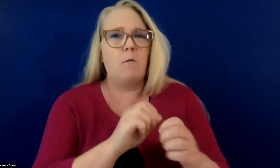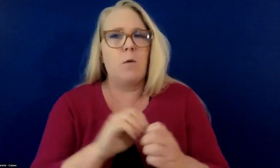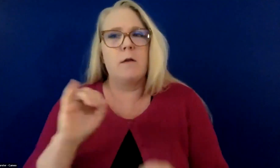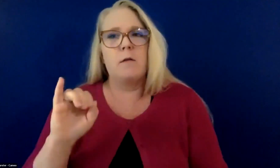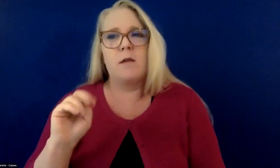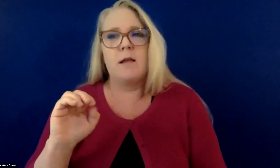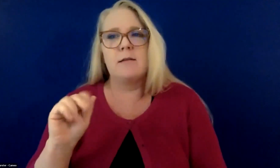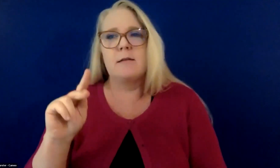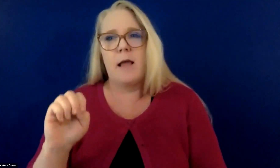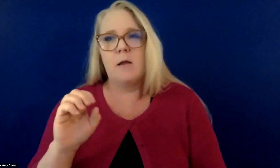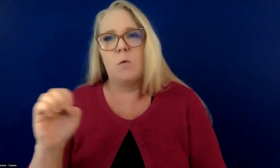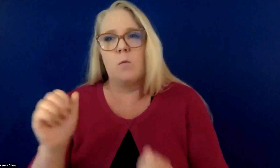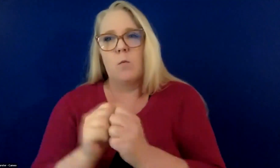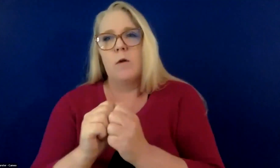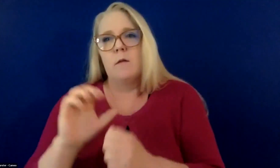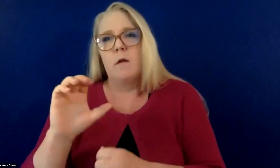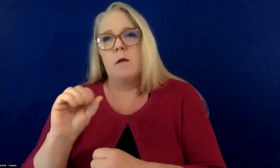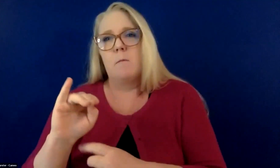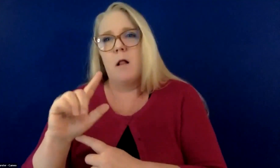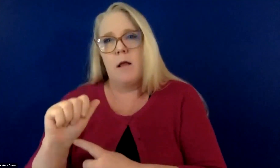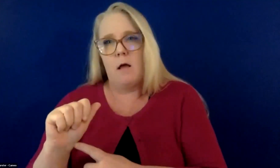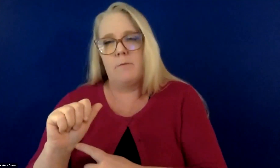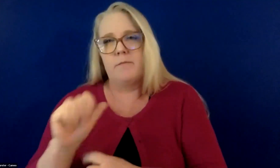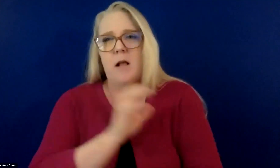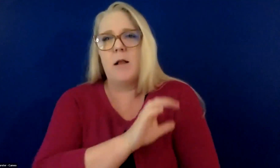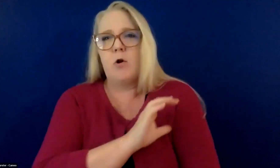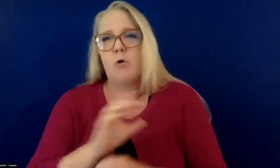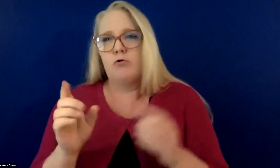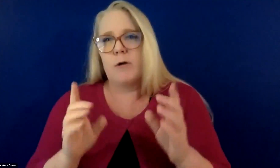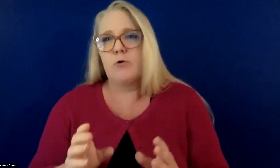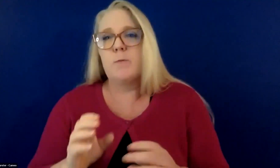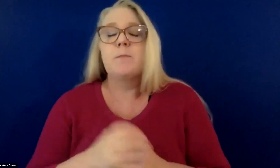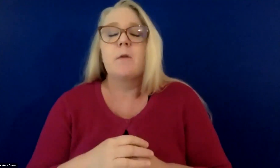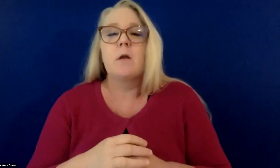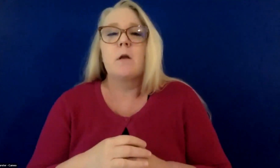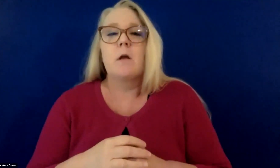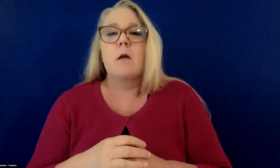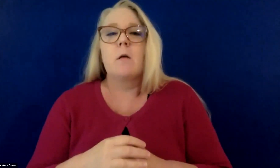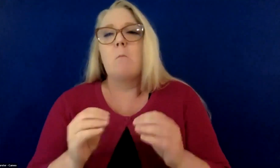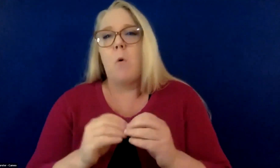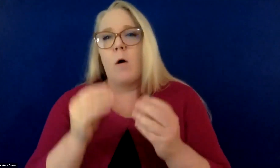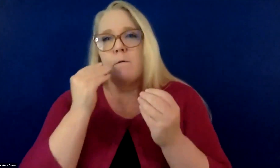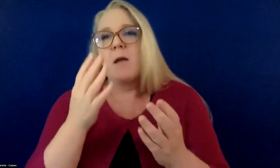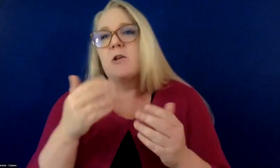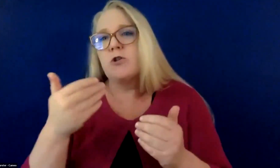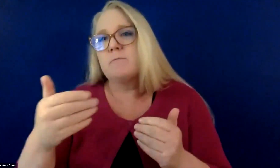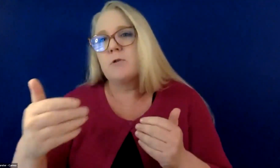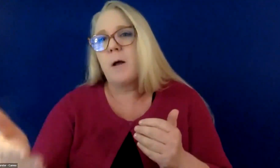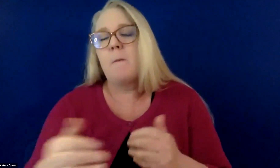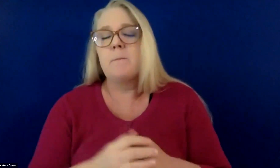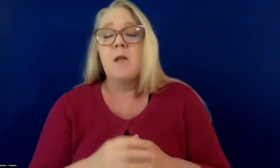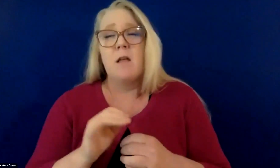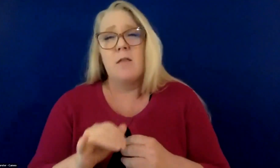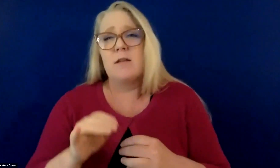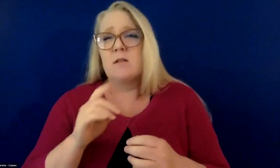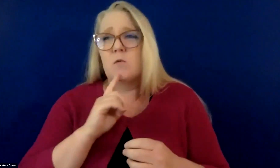Camellia, our clinical director. So stay tuned for more information about that. I can only see this, I'll be honest with you, as beneficial to